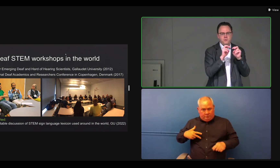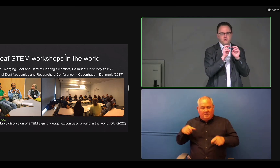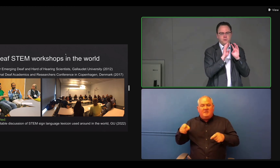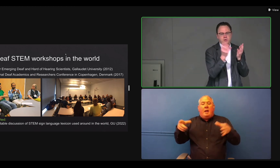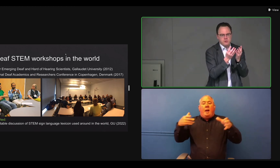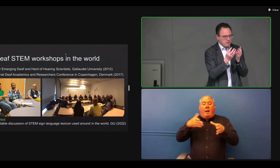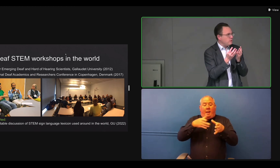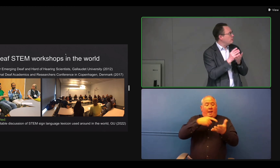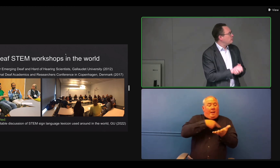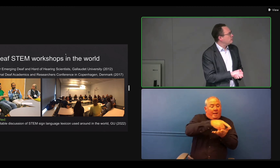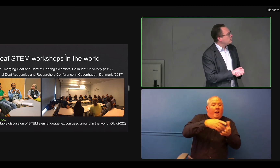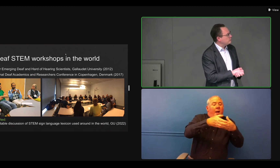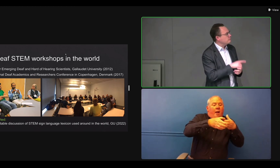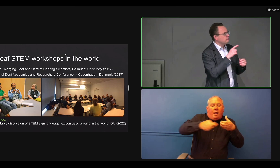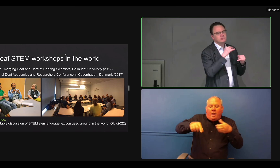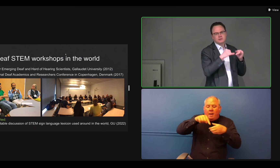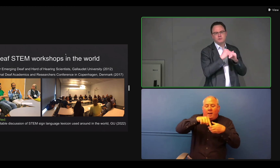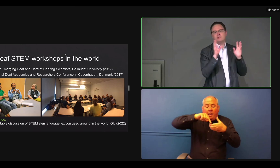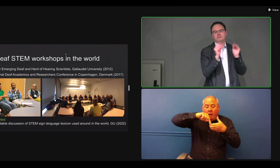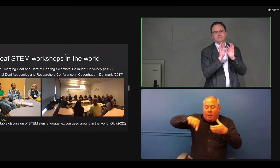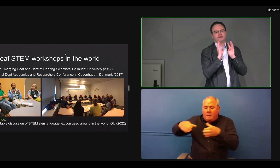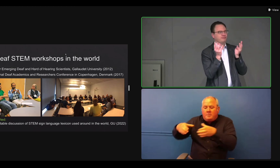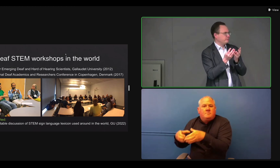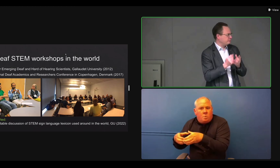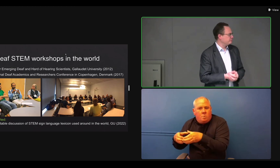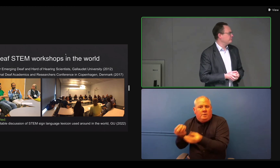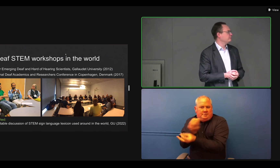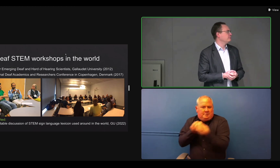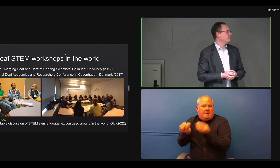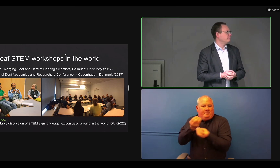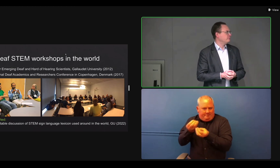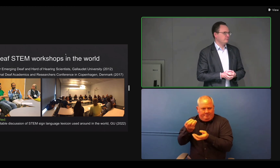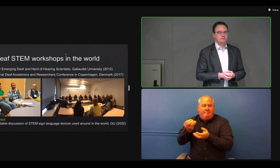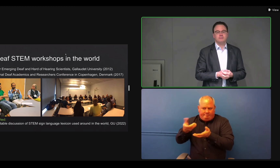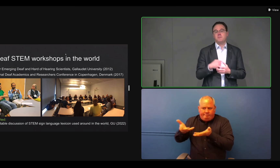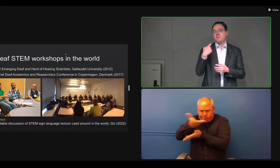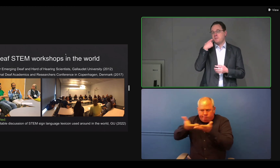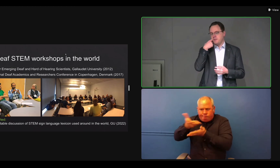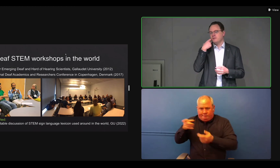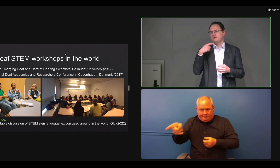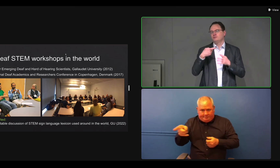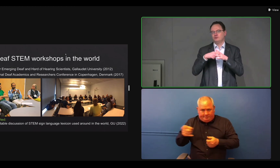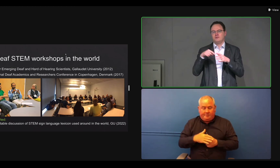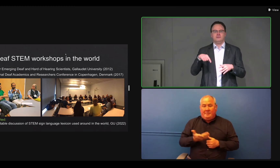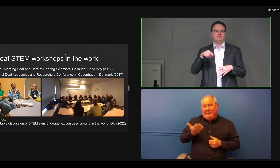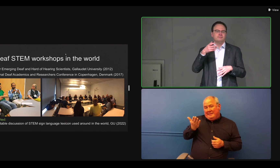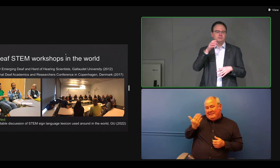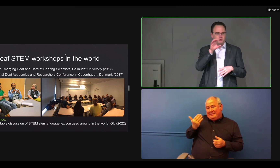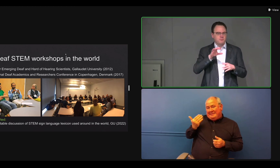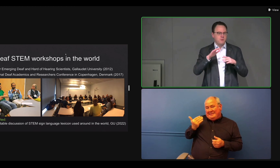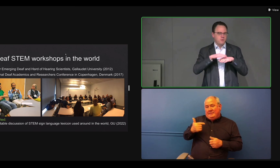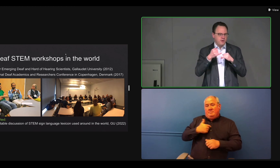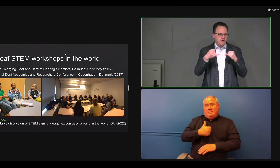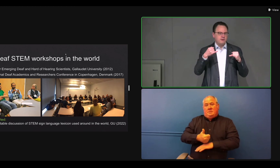recently. And it was a smaller group of folks, but there was a German contingent there, and there was a group that was able to talk about